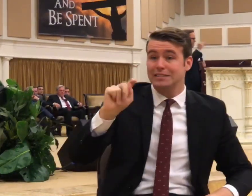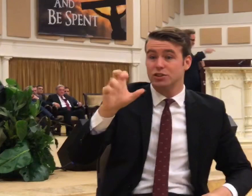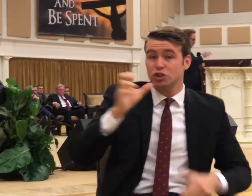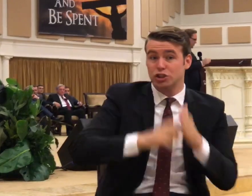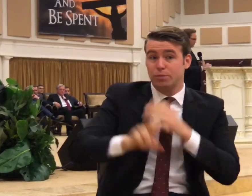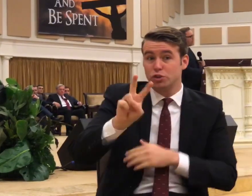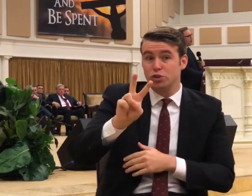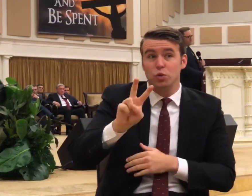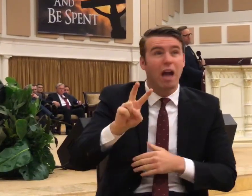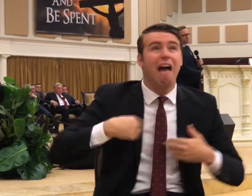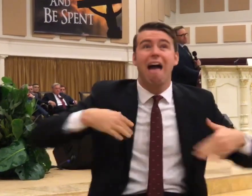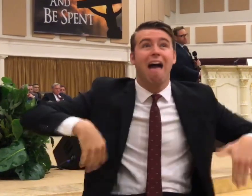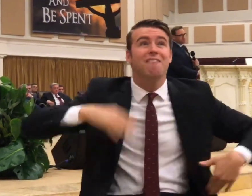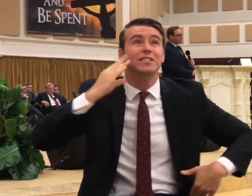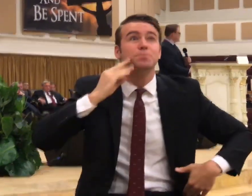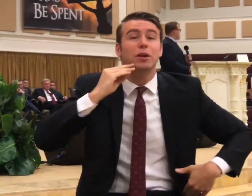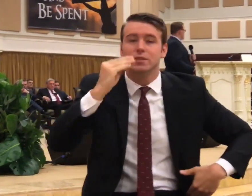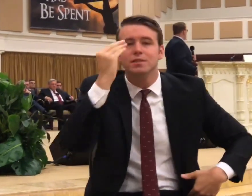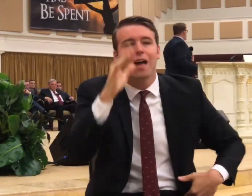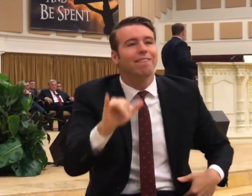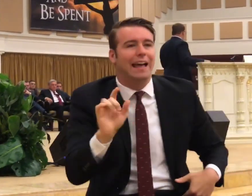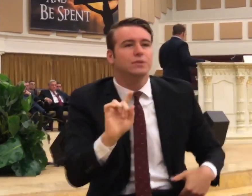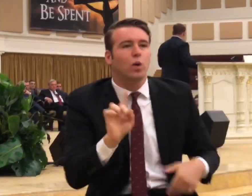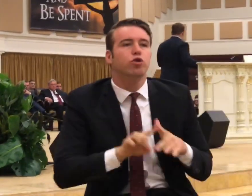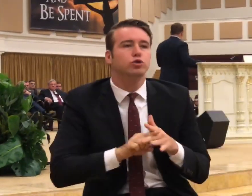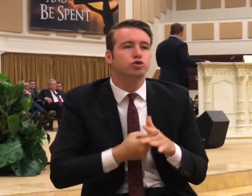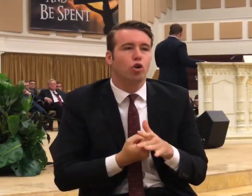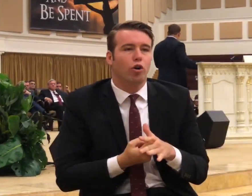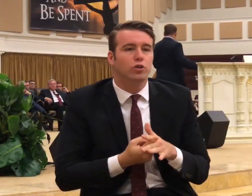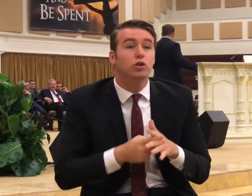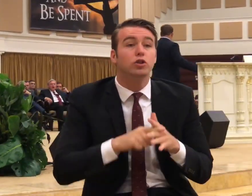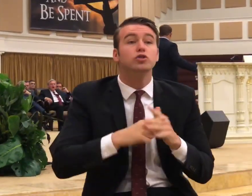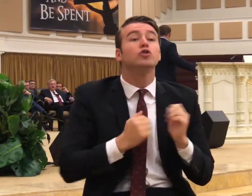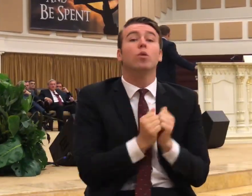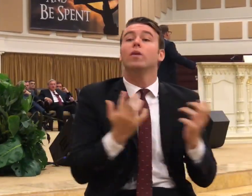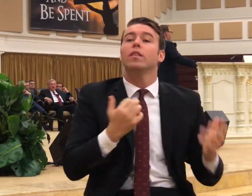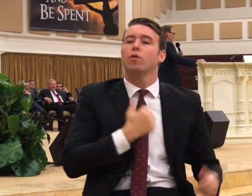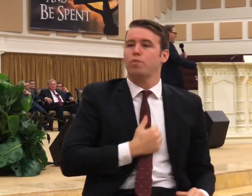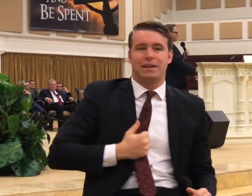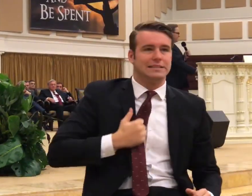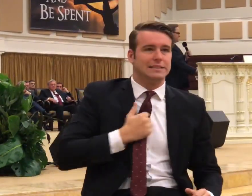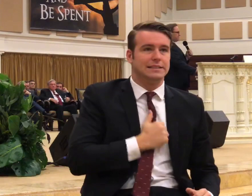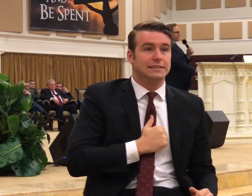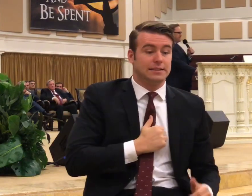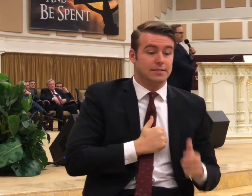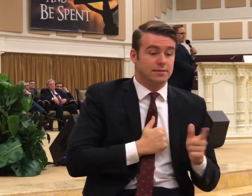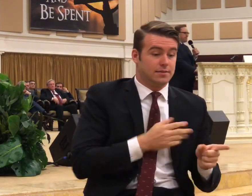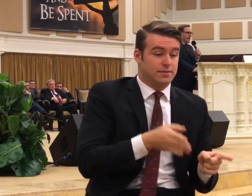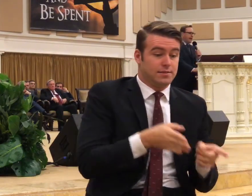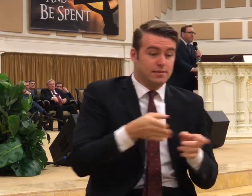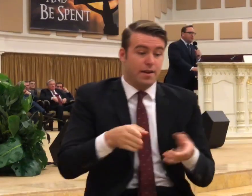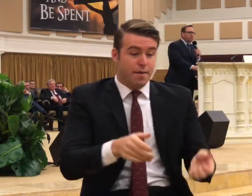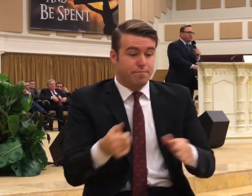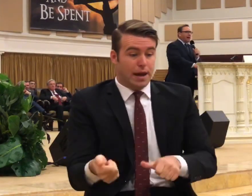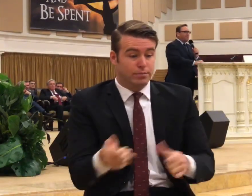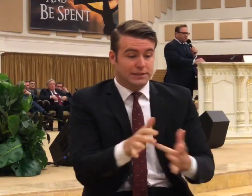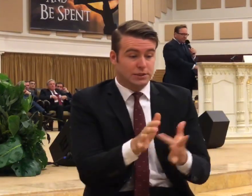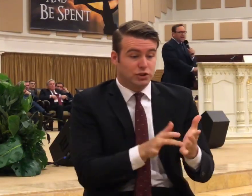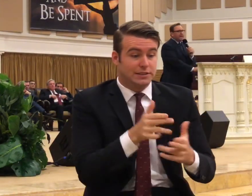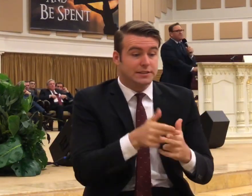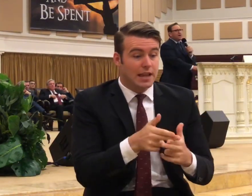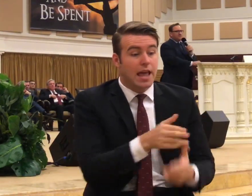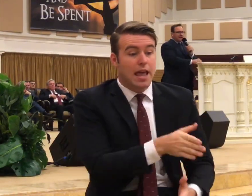become. That's where you start. You start with repentance, baptism in Jesus' name, and you